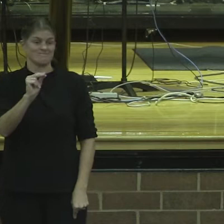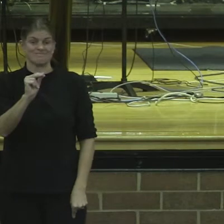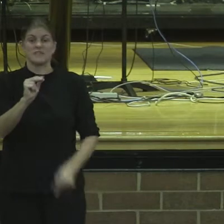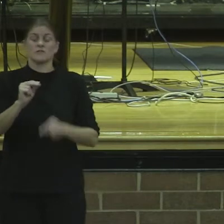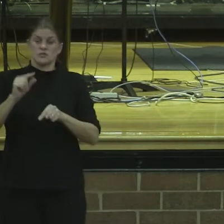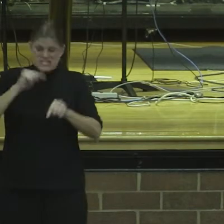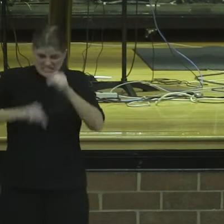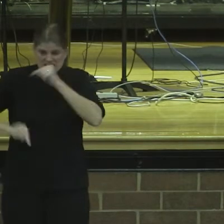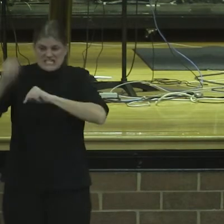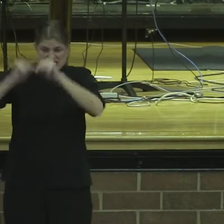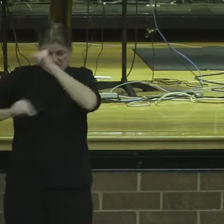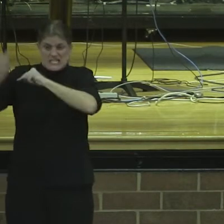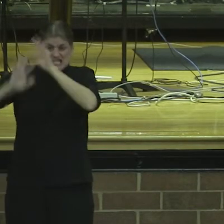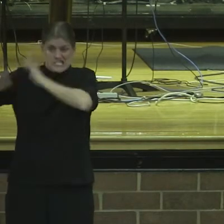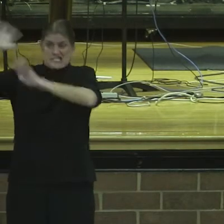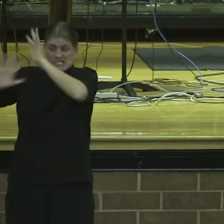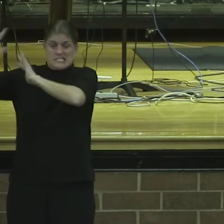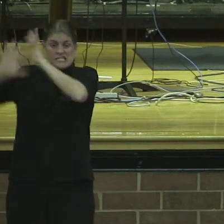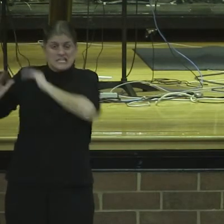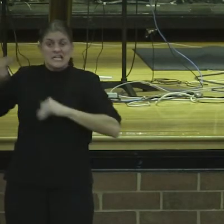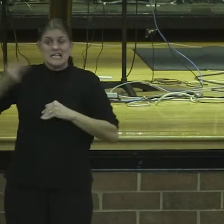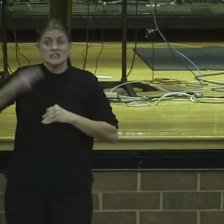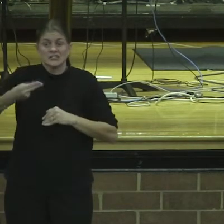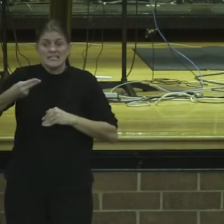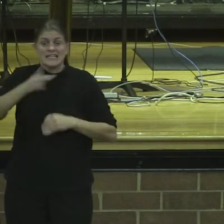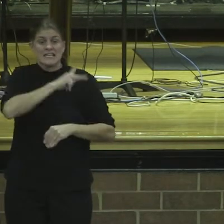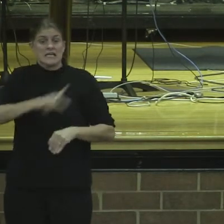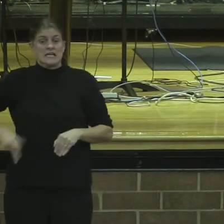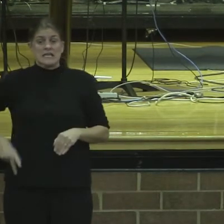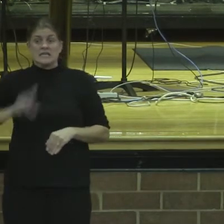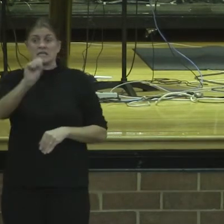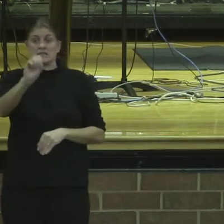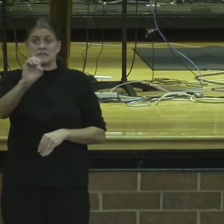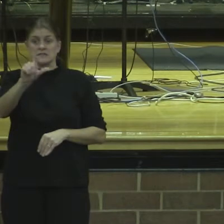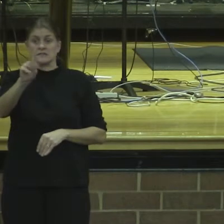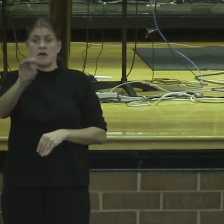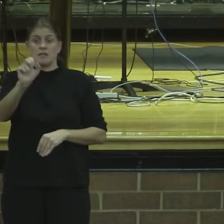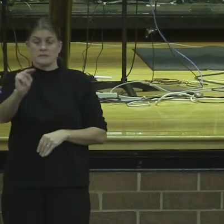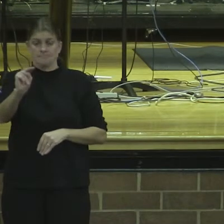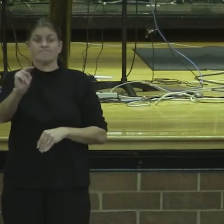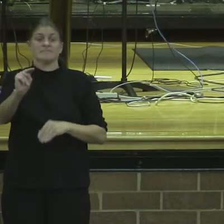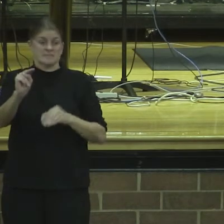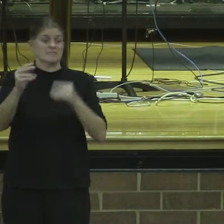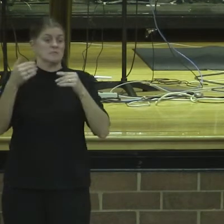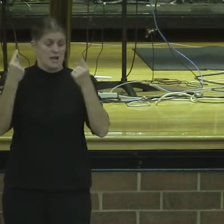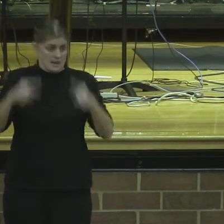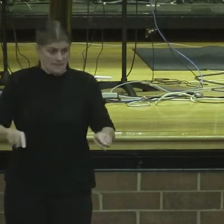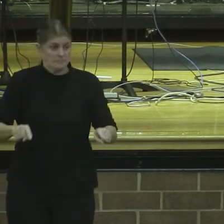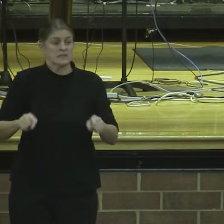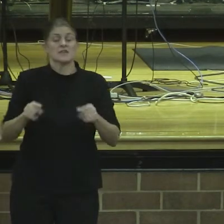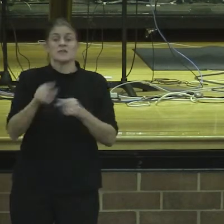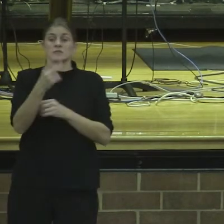King Solomon sinned, and God knew he had to do something about it. So at about 931 BC, he split the